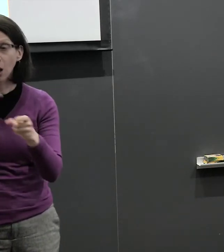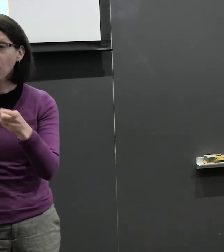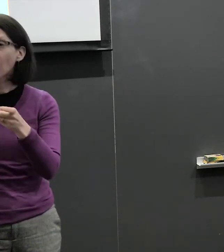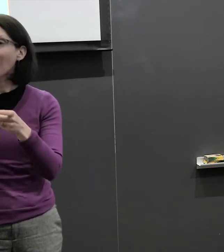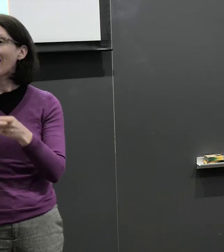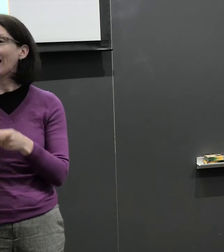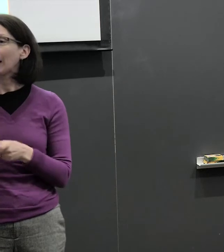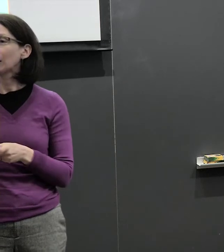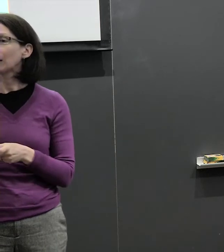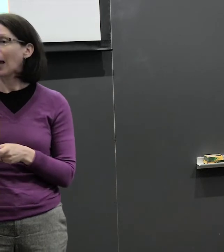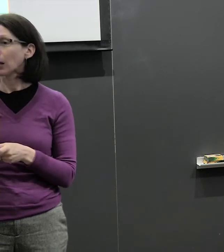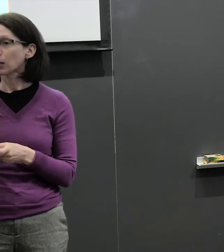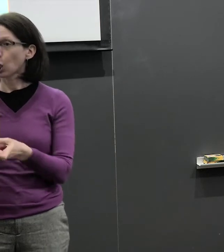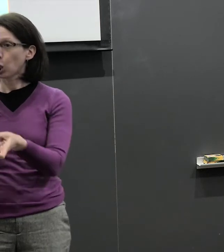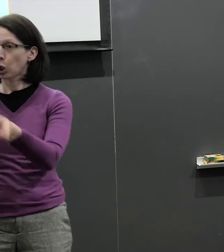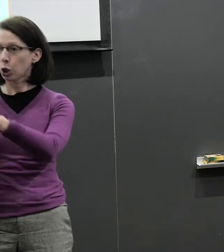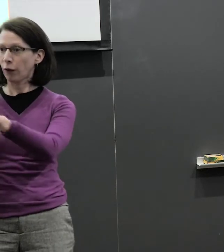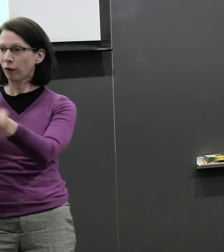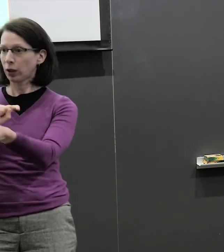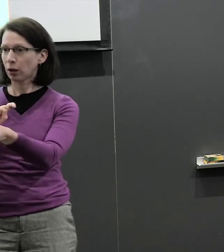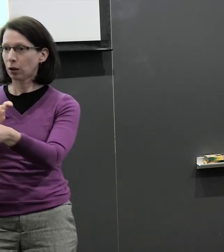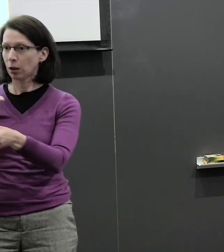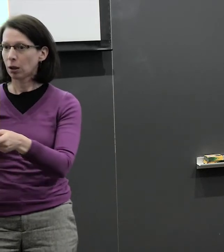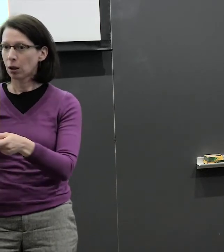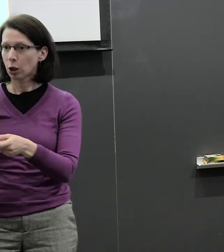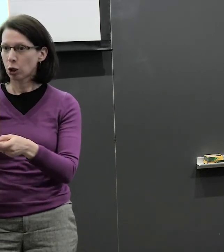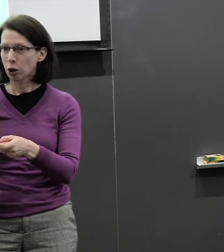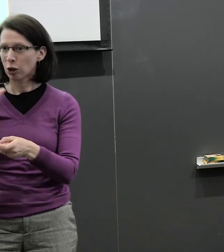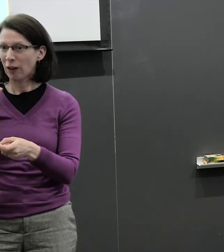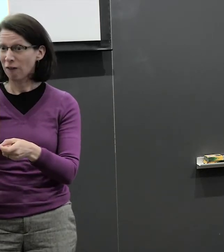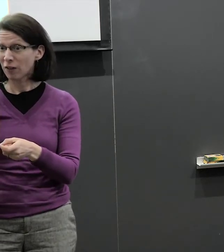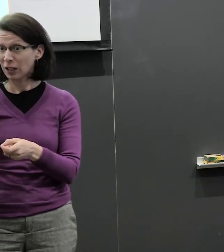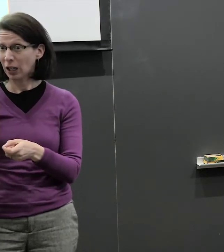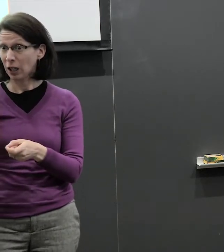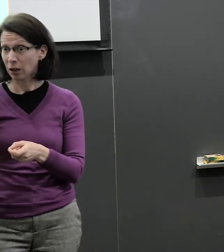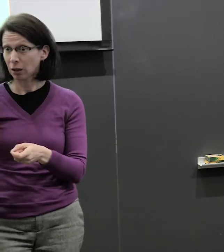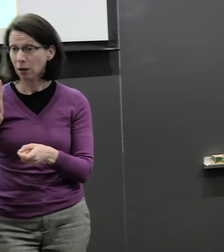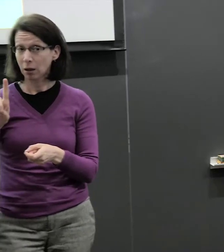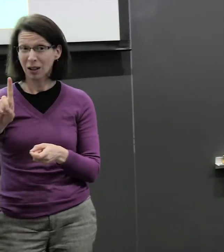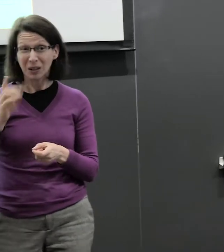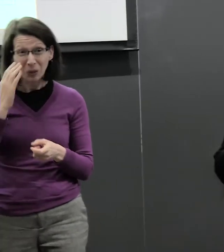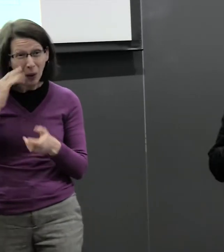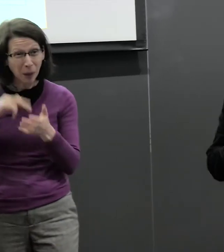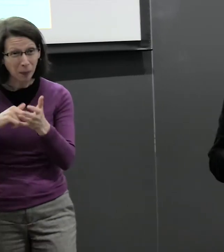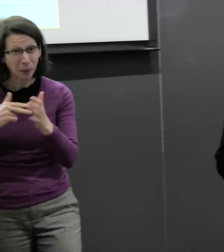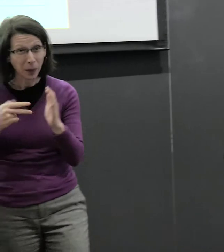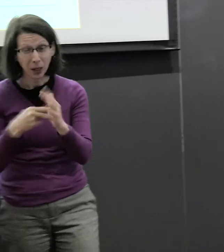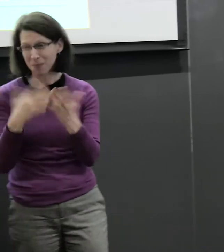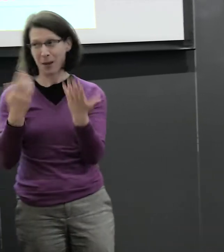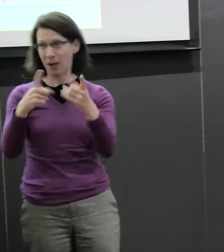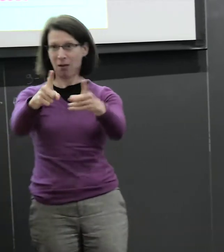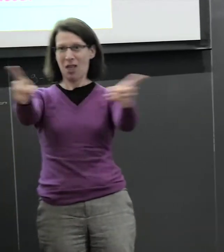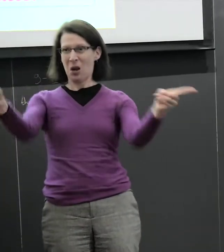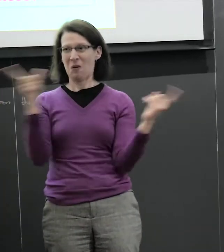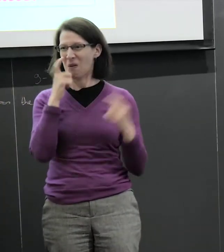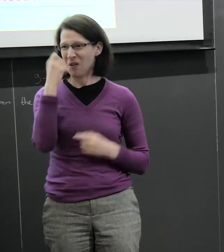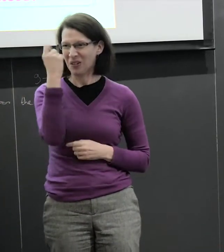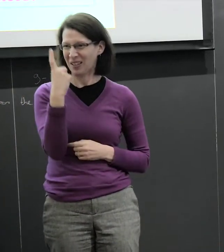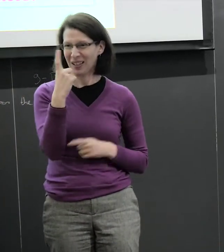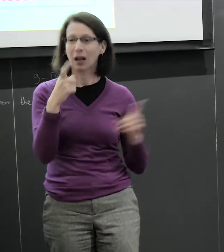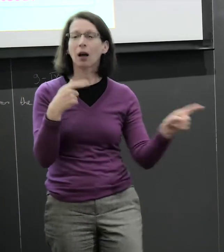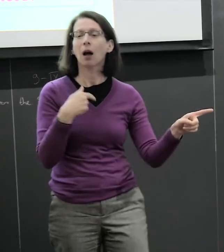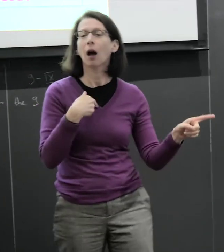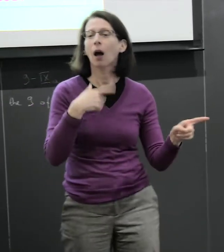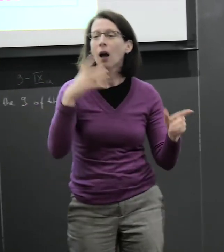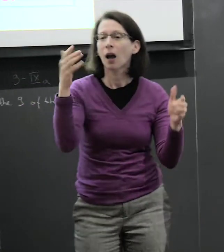indexicals. You can use first. Yes, so. You know so what I mean, but yes. The others may not, yeah. So let me